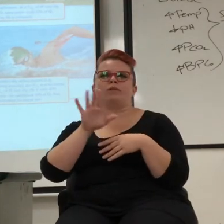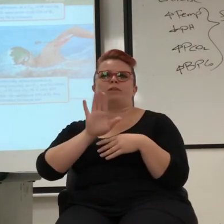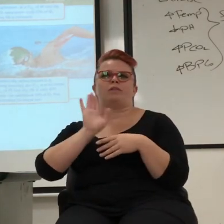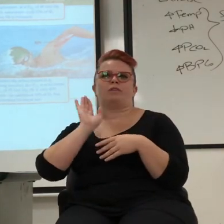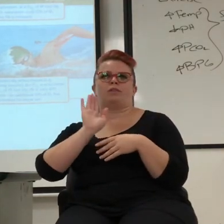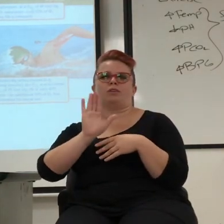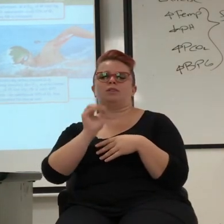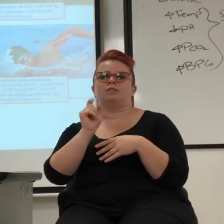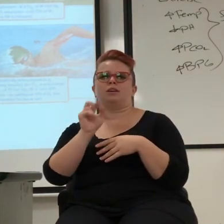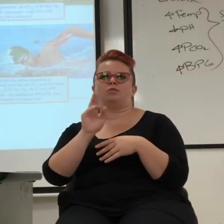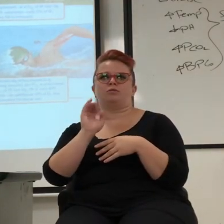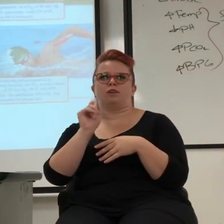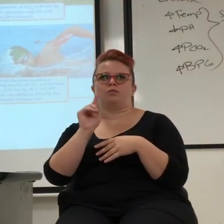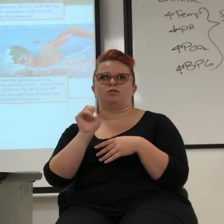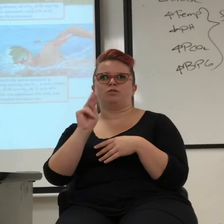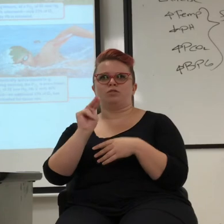40,